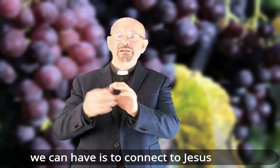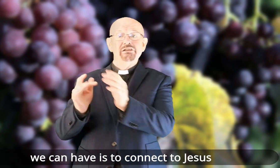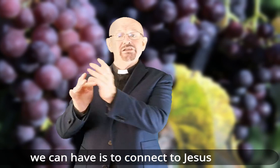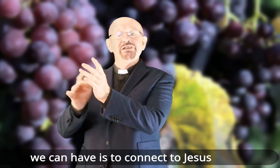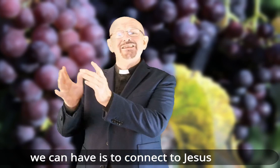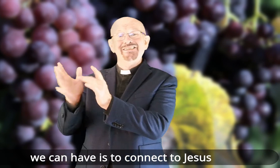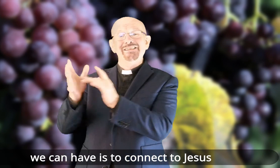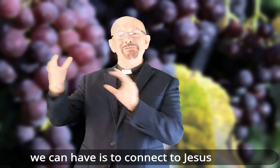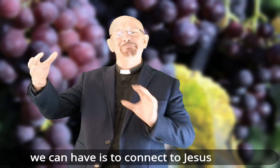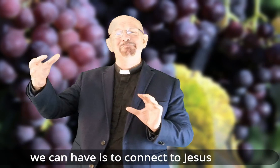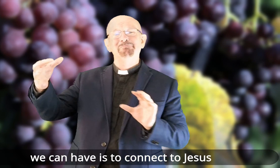to Jesus.